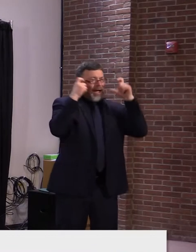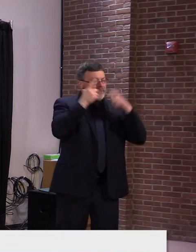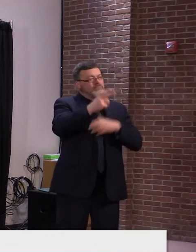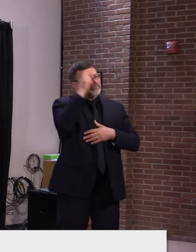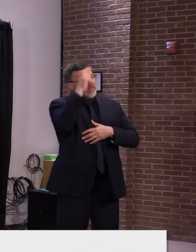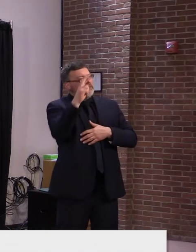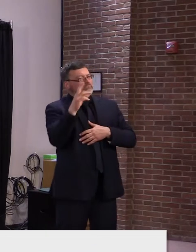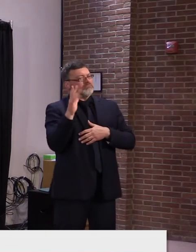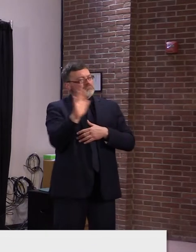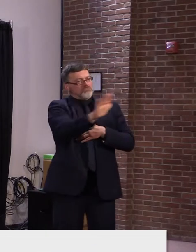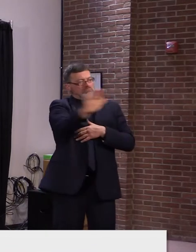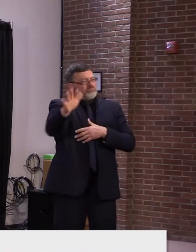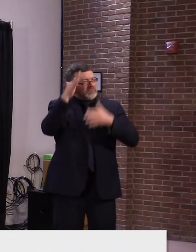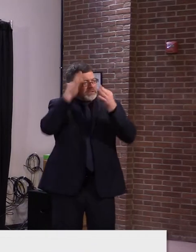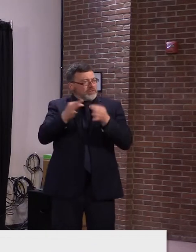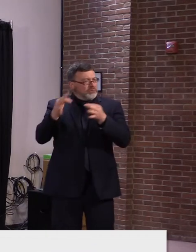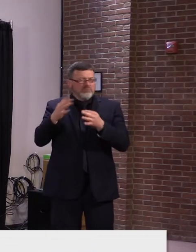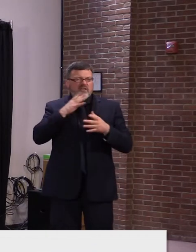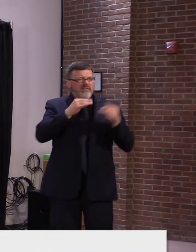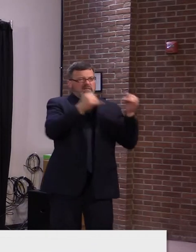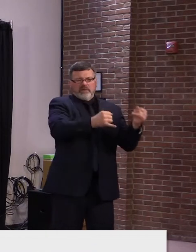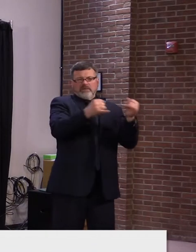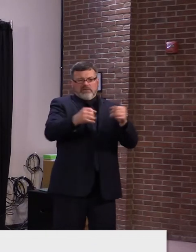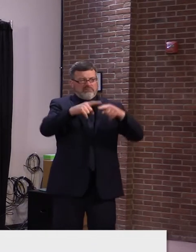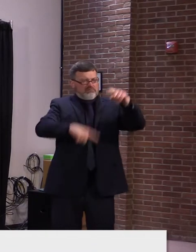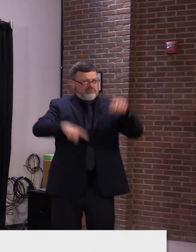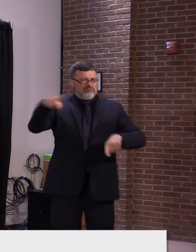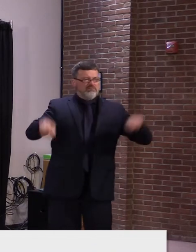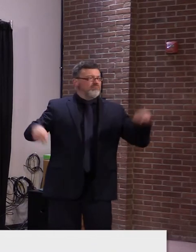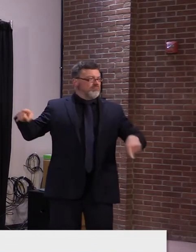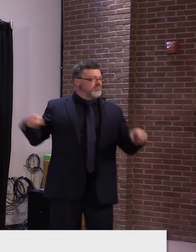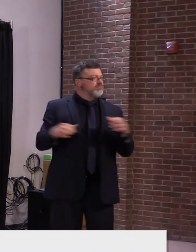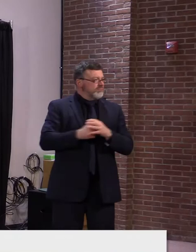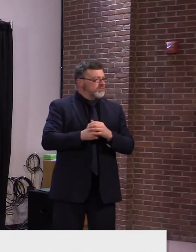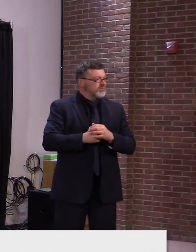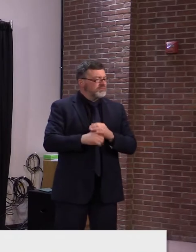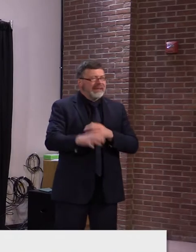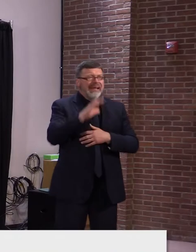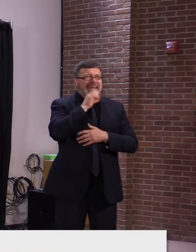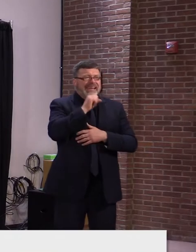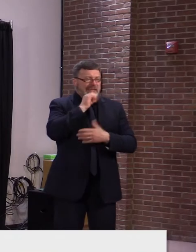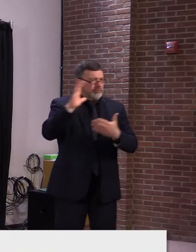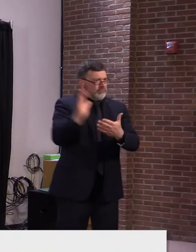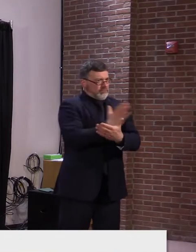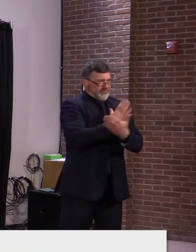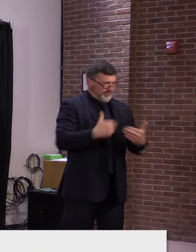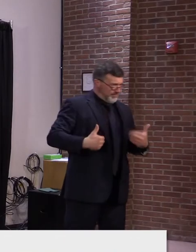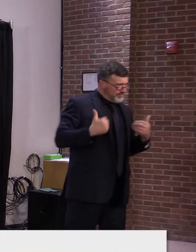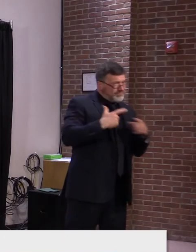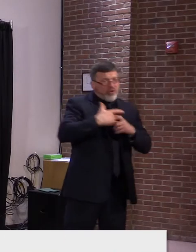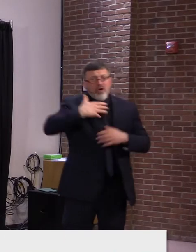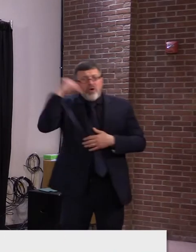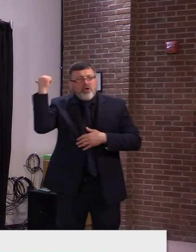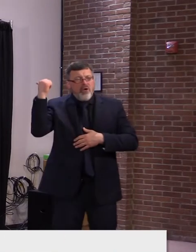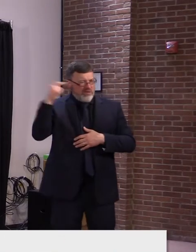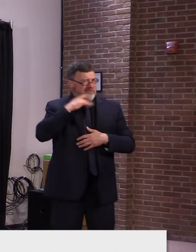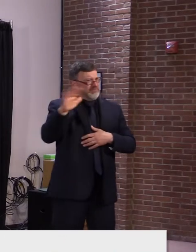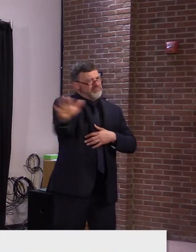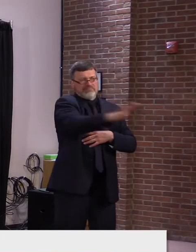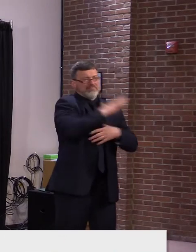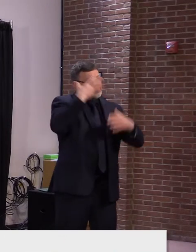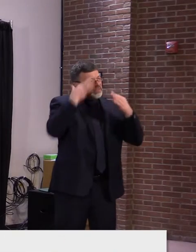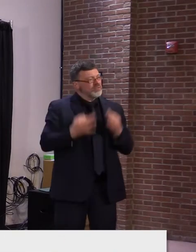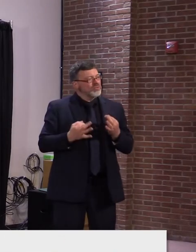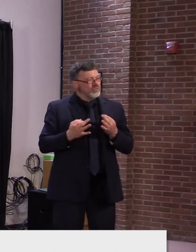transition. From the youngest to the oldest, each of us have differing reasons for the choices we make. So again, please